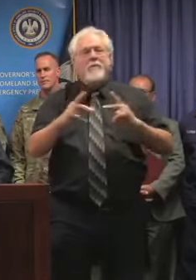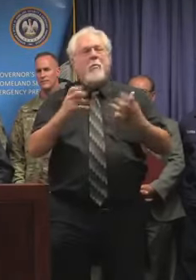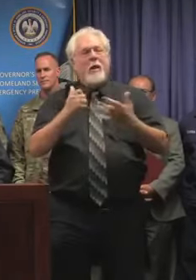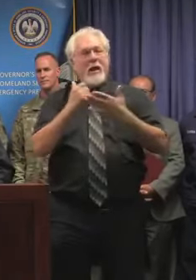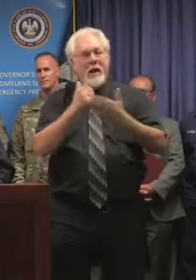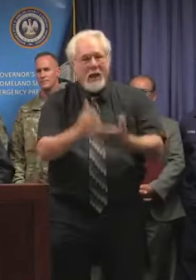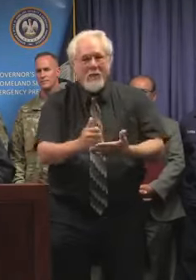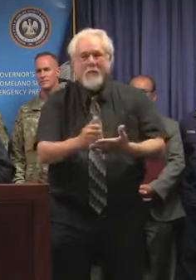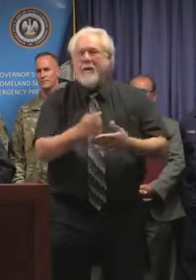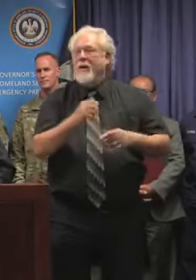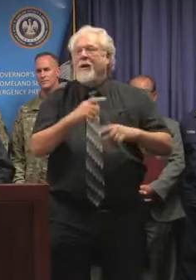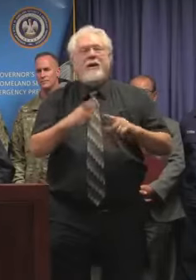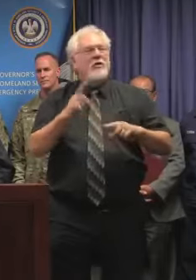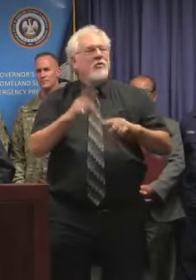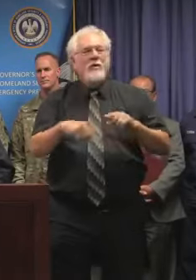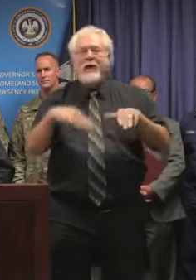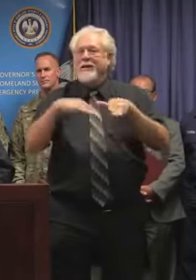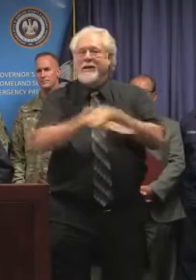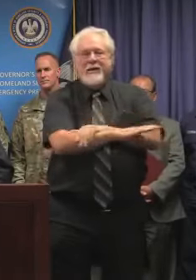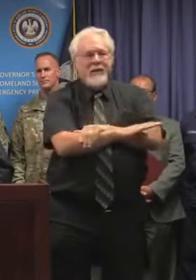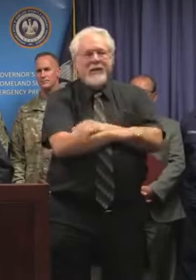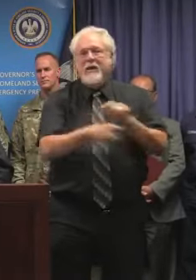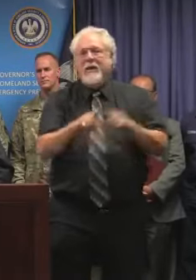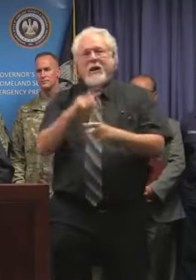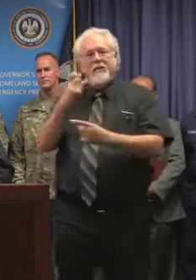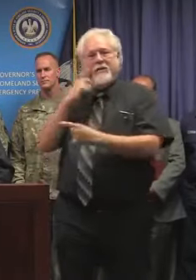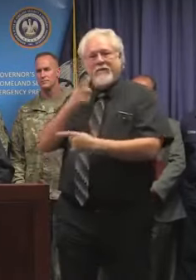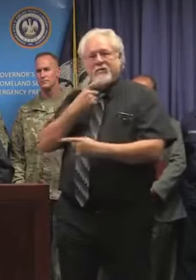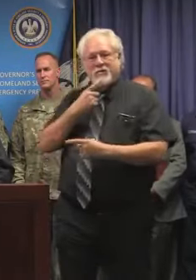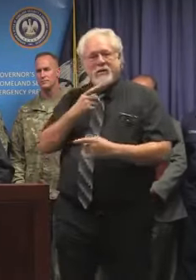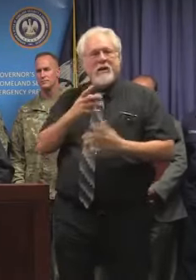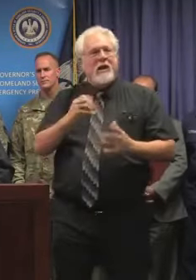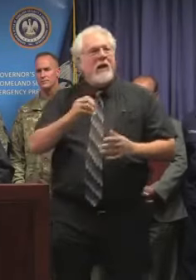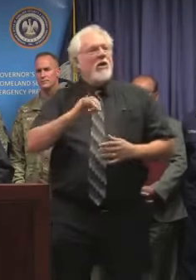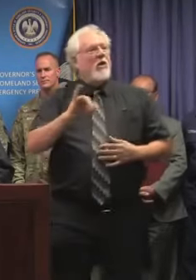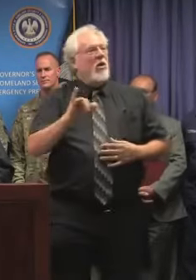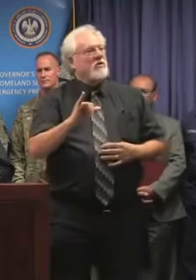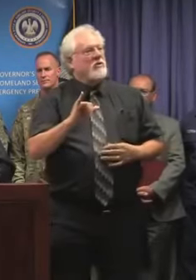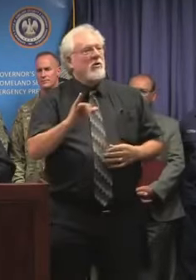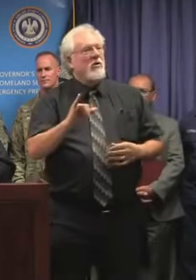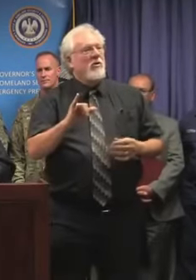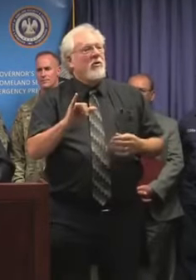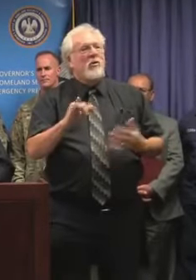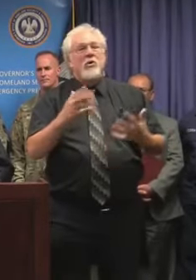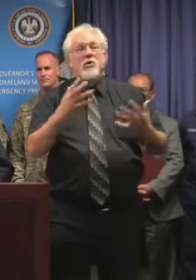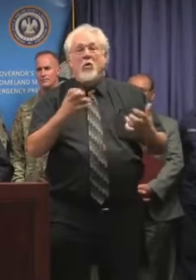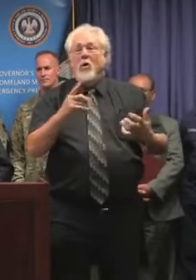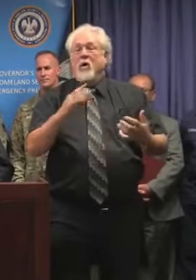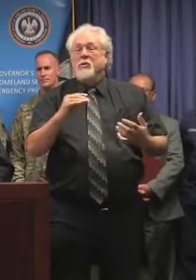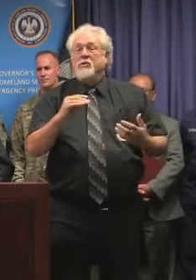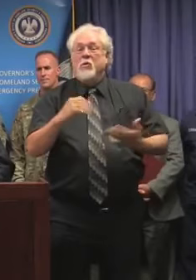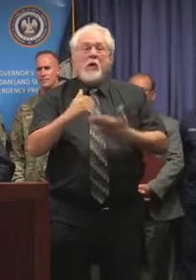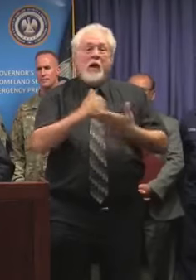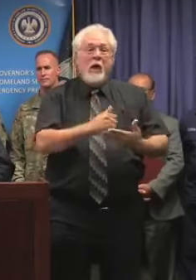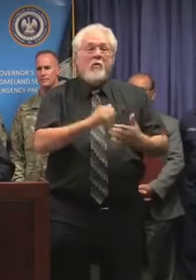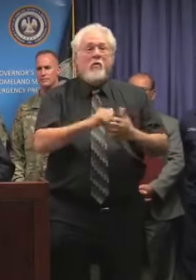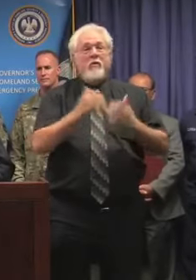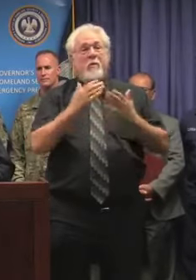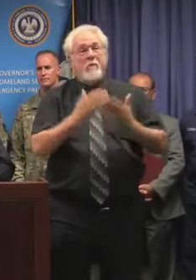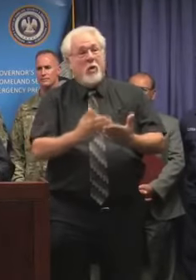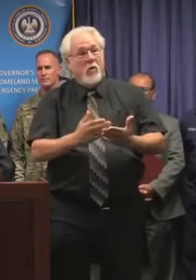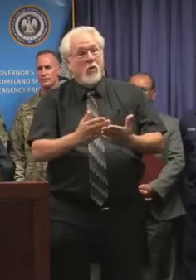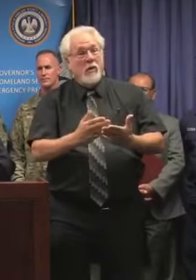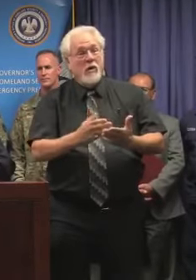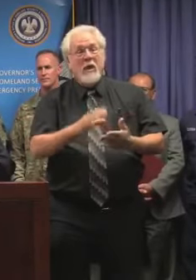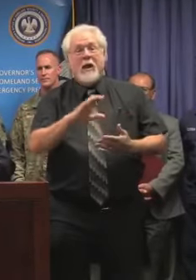help, but you can't get in, as the Governor said. And also, if you're wanting to help with a boat,